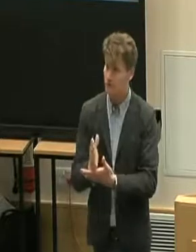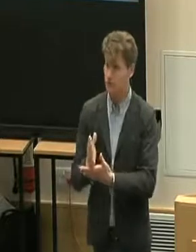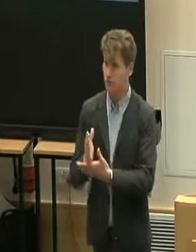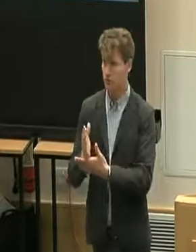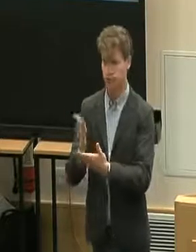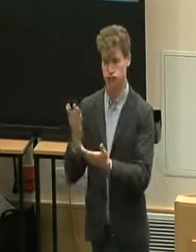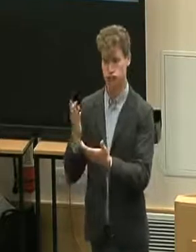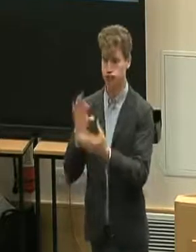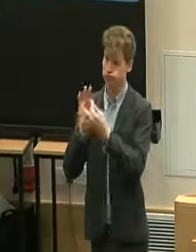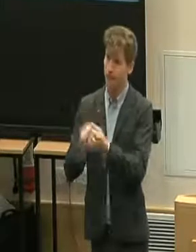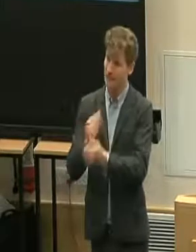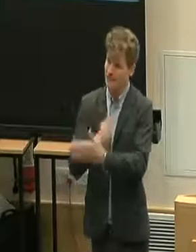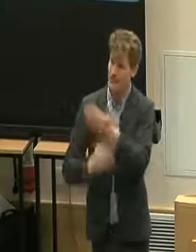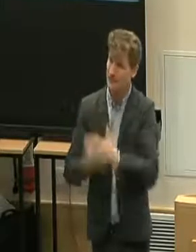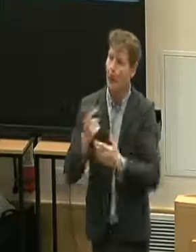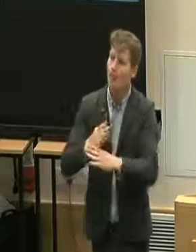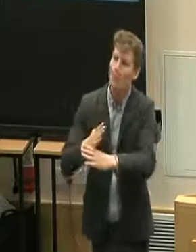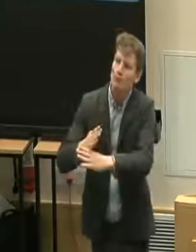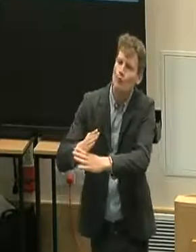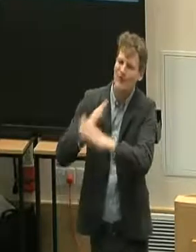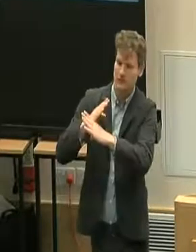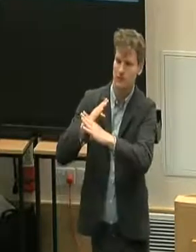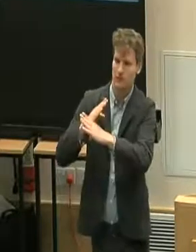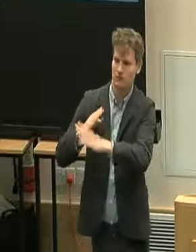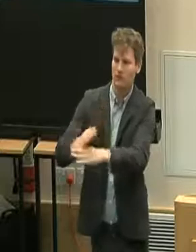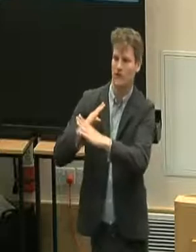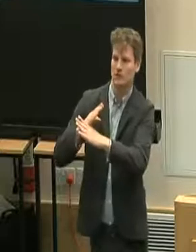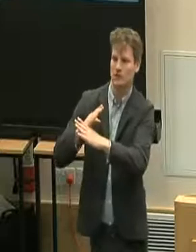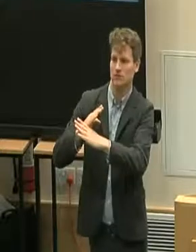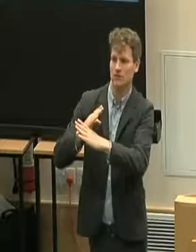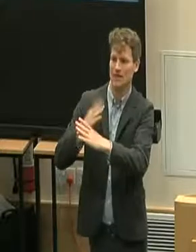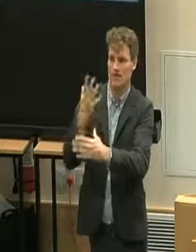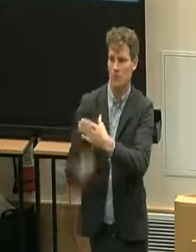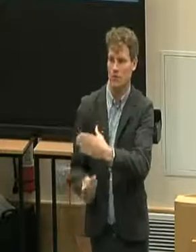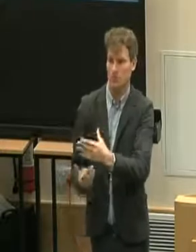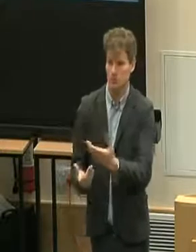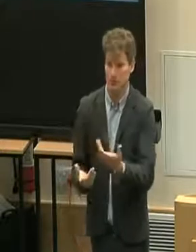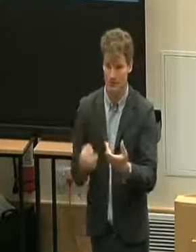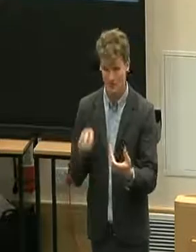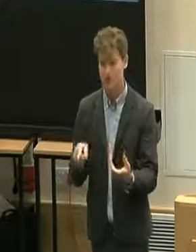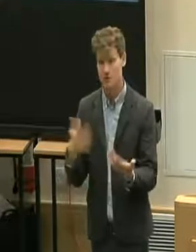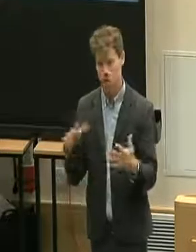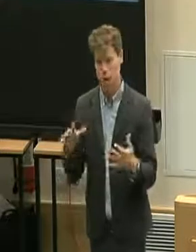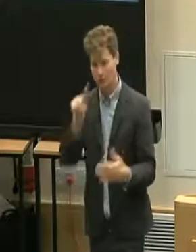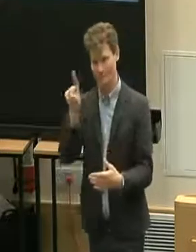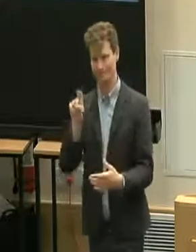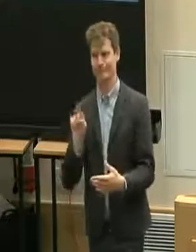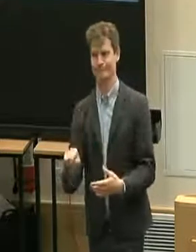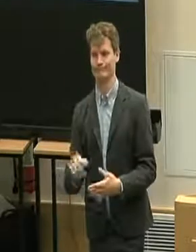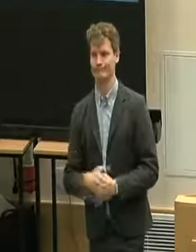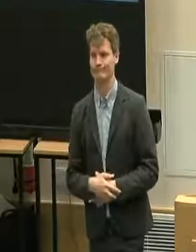disability, preventing impairments. It is a conundrum, it's a question mark, it's a